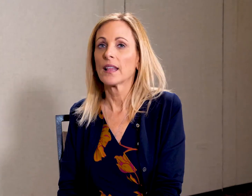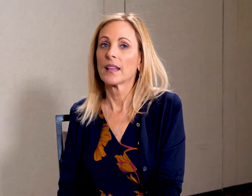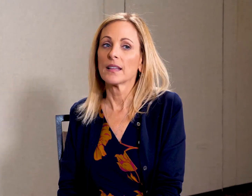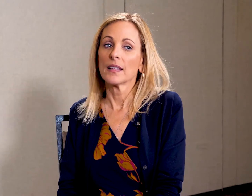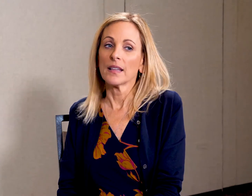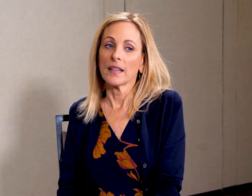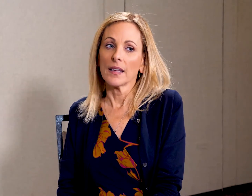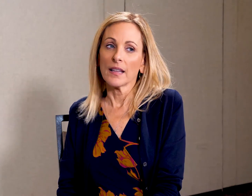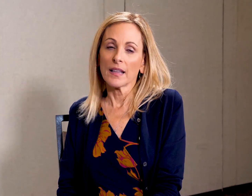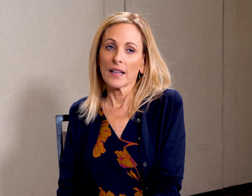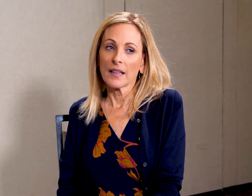Remembrance Day.